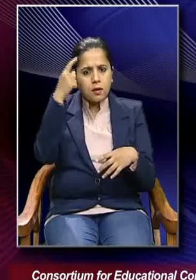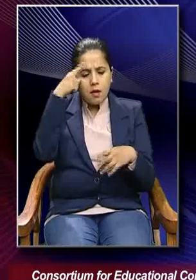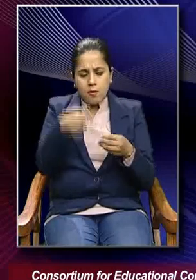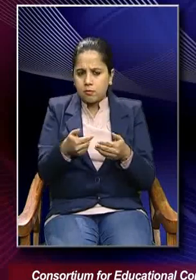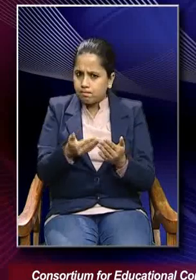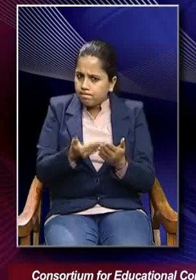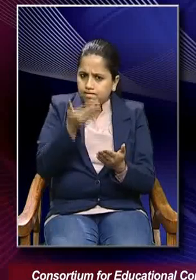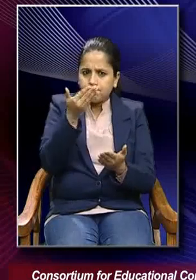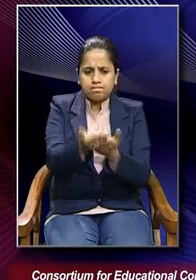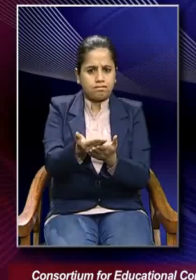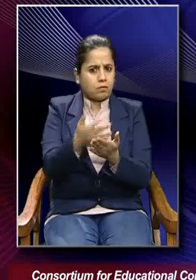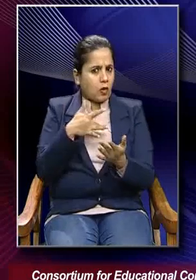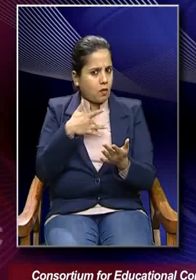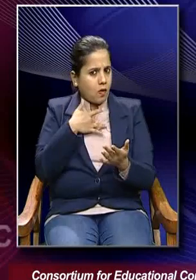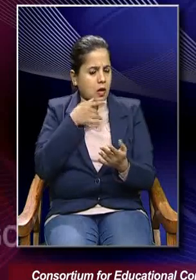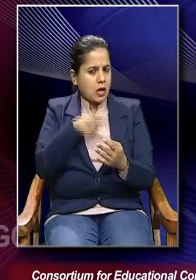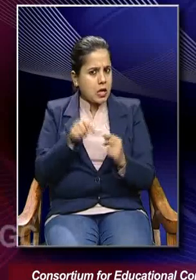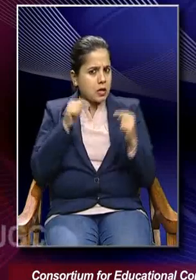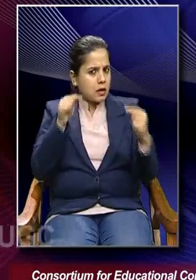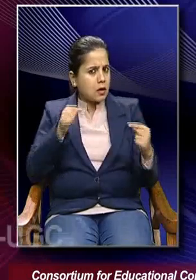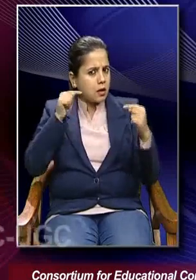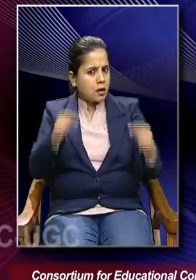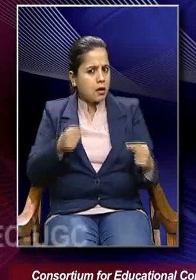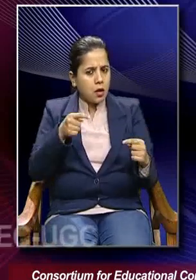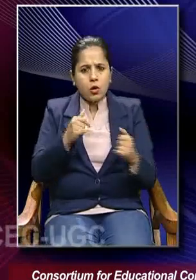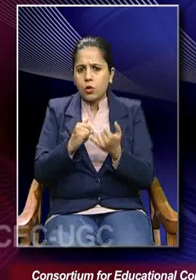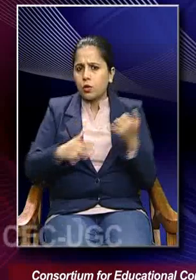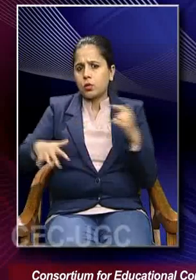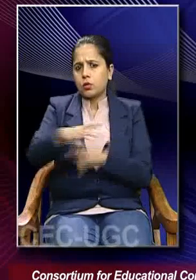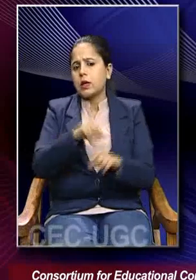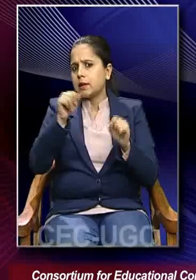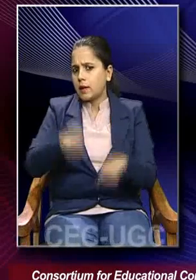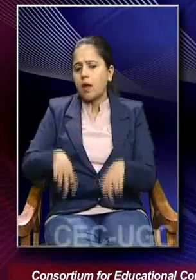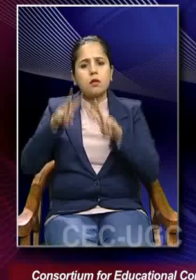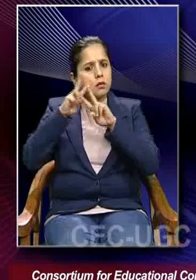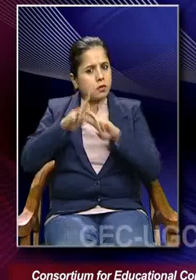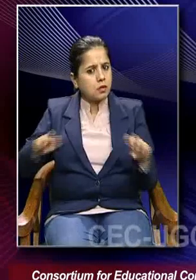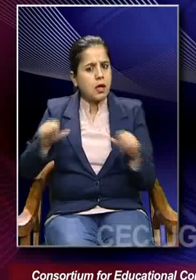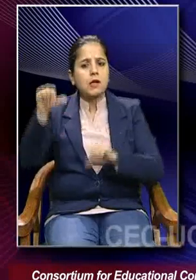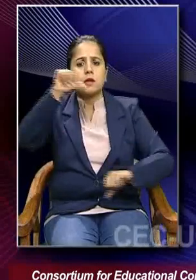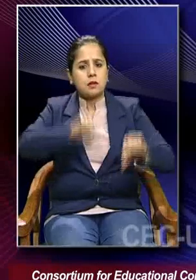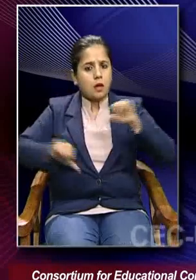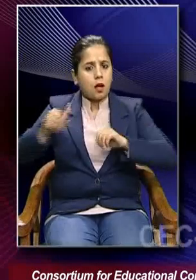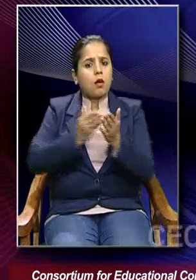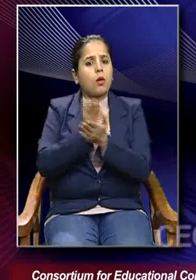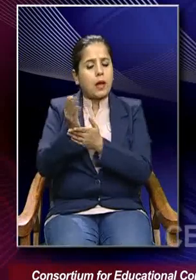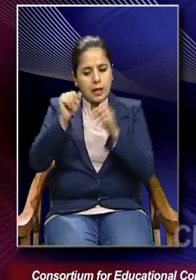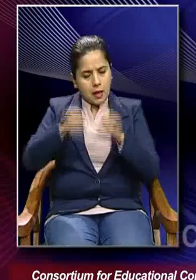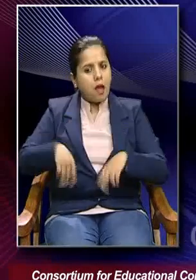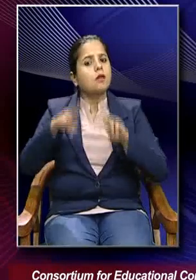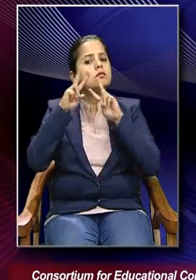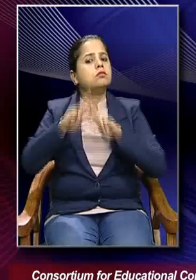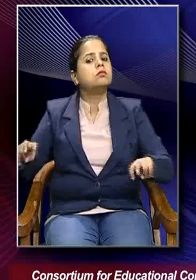this argument that society could be studied in a scientific method. Now